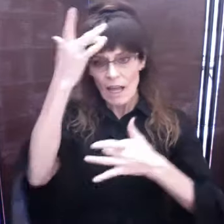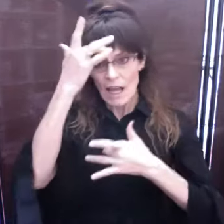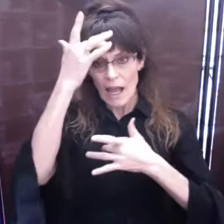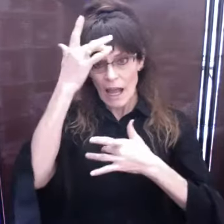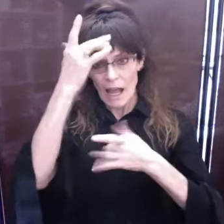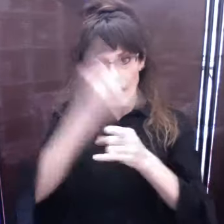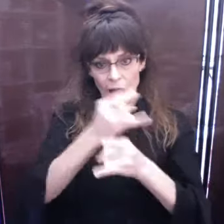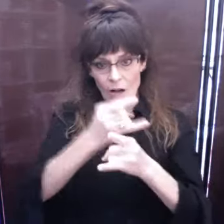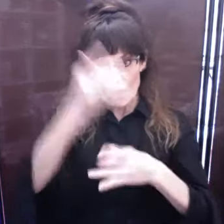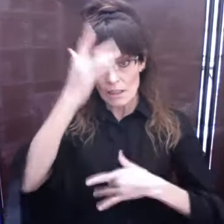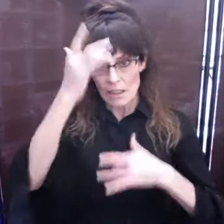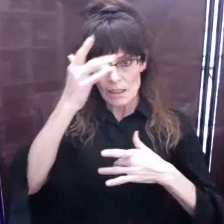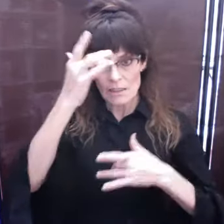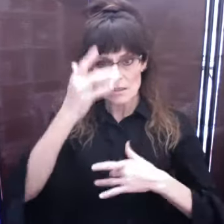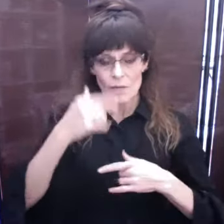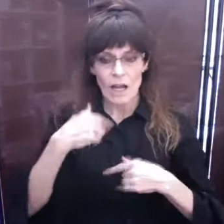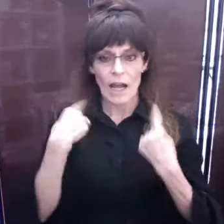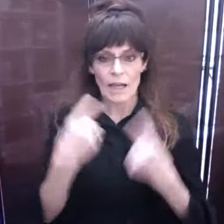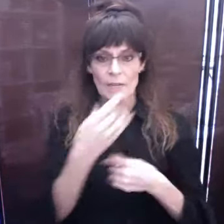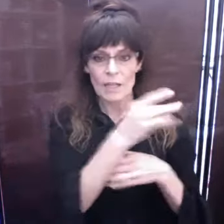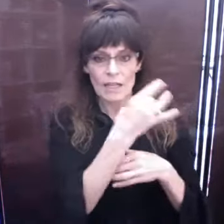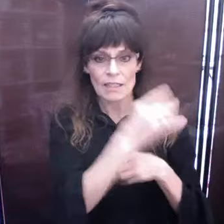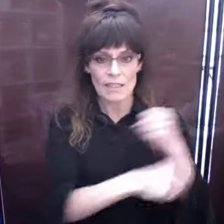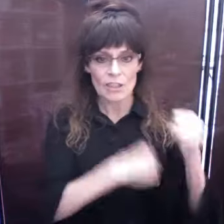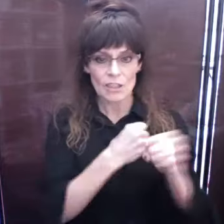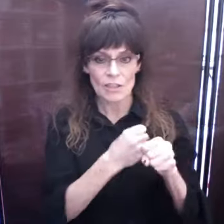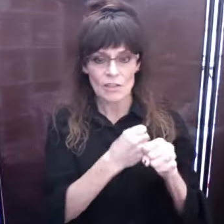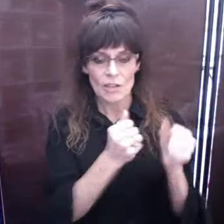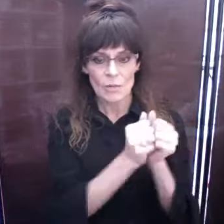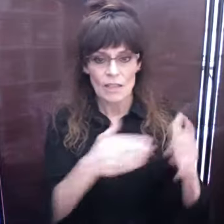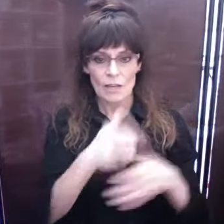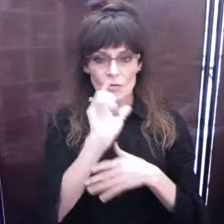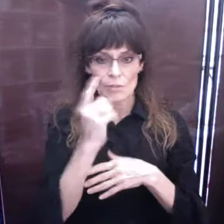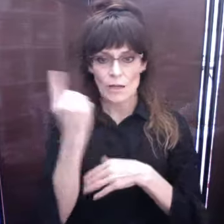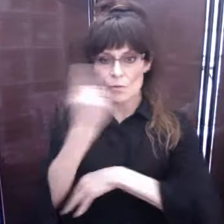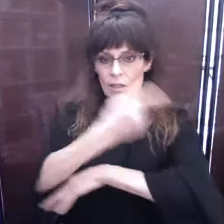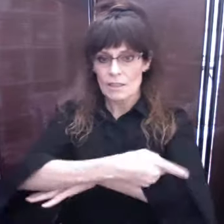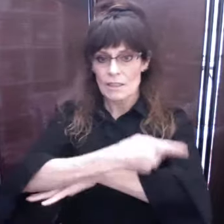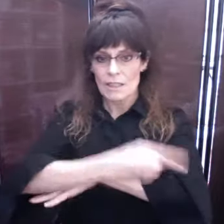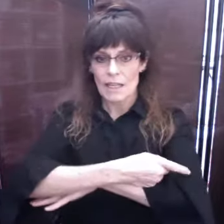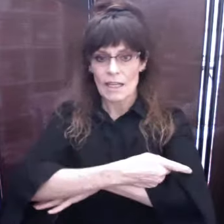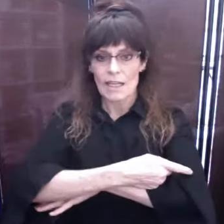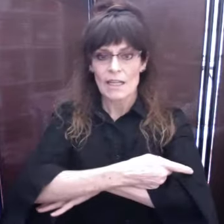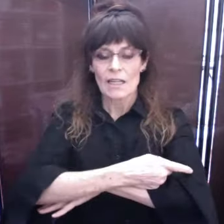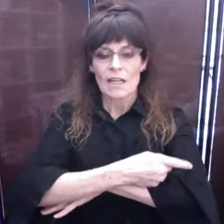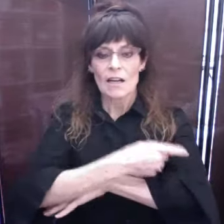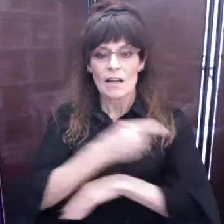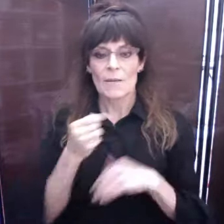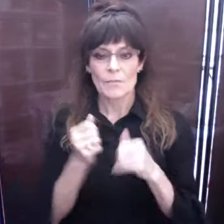know, I can be 18 years outside of the drink, but I'll tell you, I'm one day out of alcoholism, which is why upon awakening,